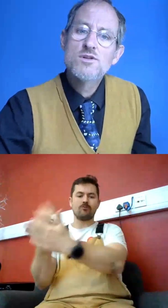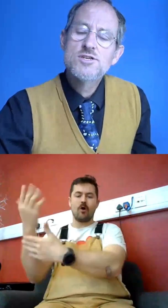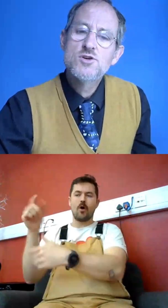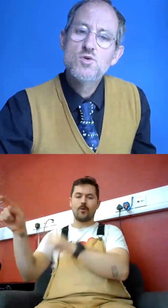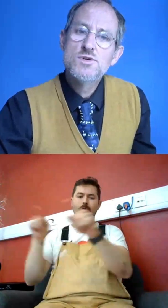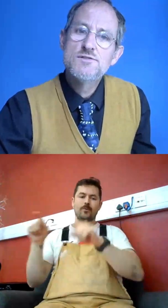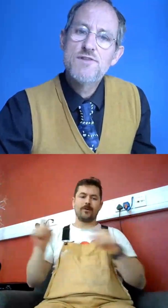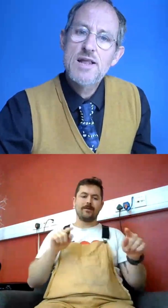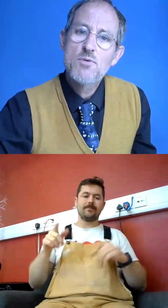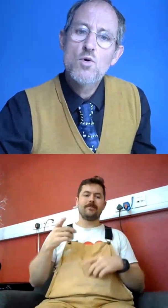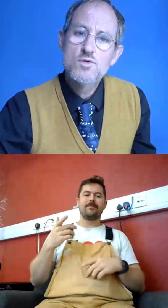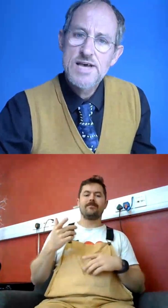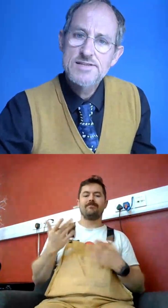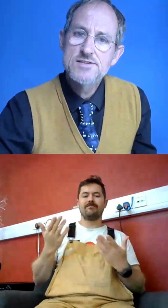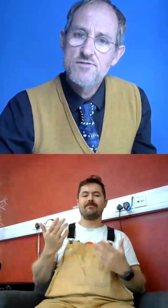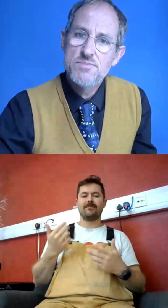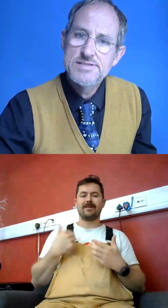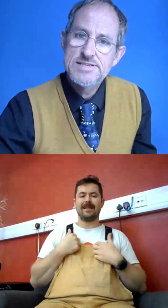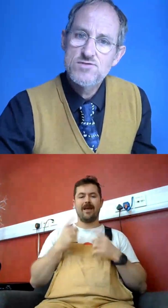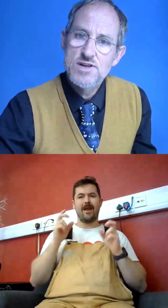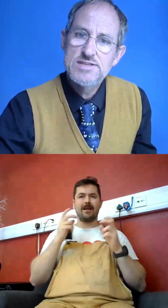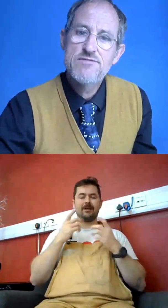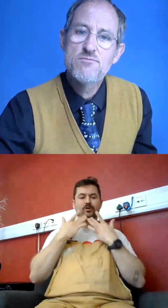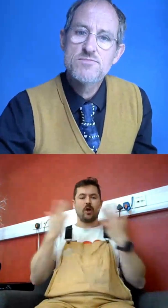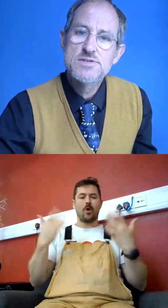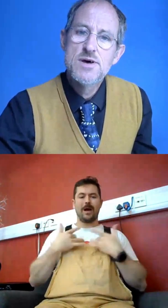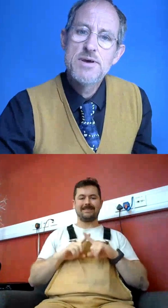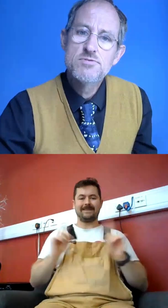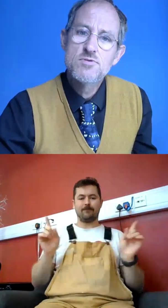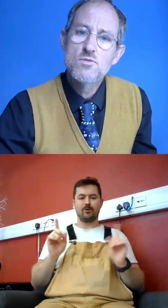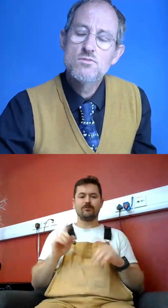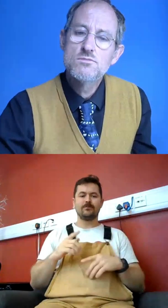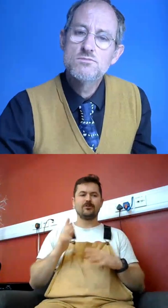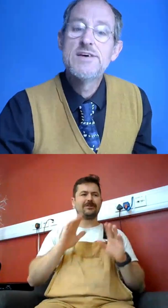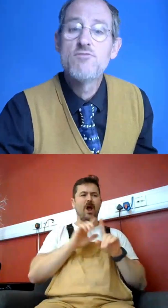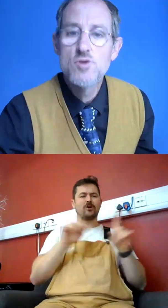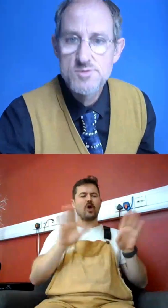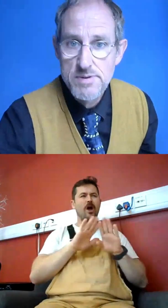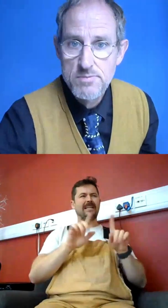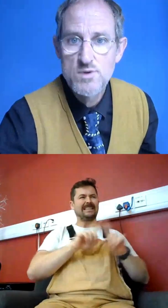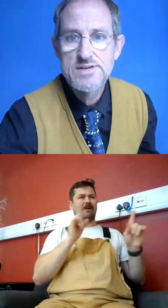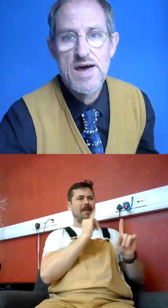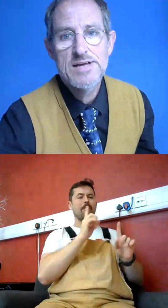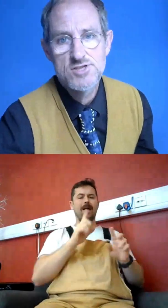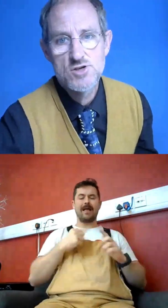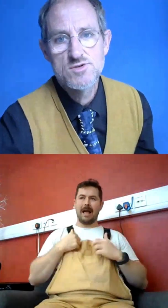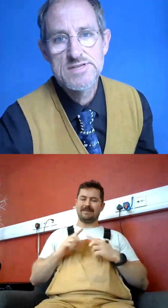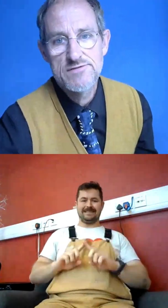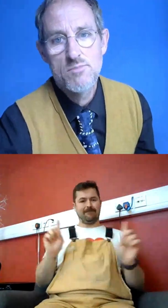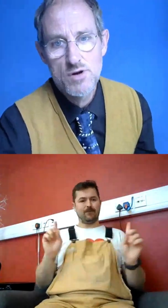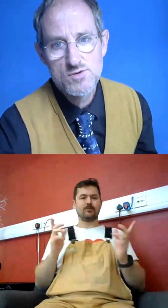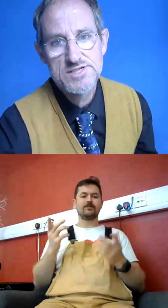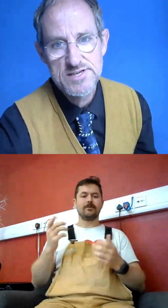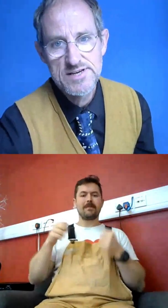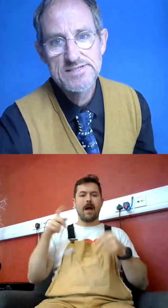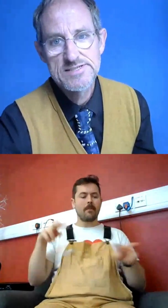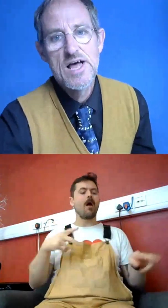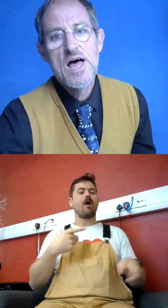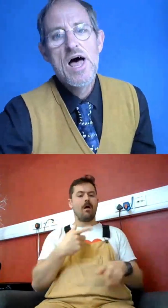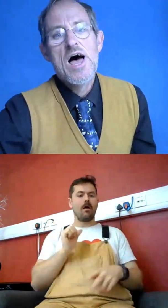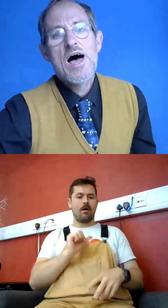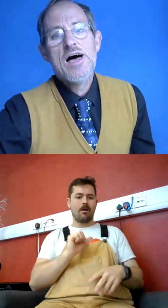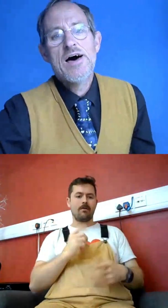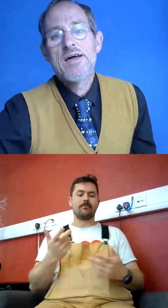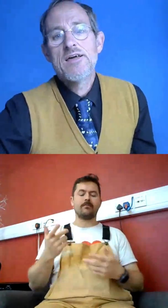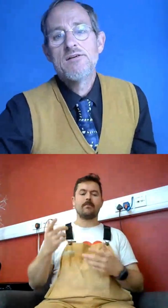And I want to develop all sectors of the business, really, different people, different groups of people with different attitudes and different approaches to